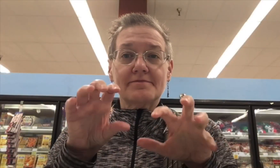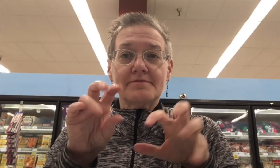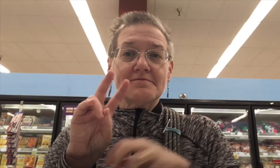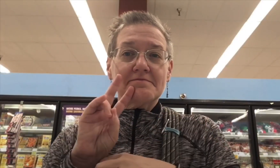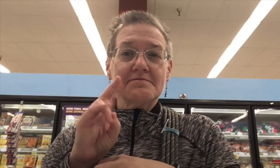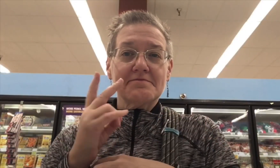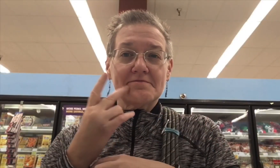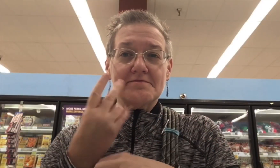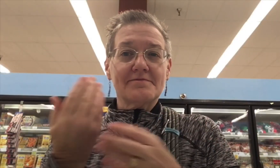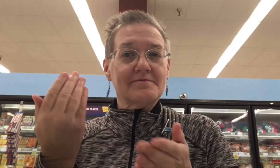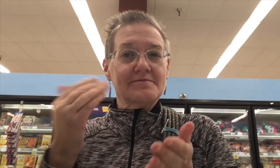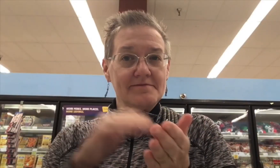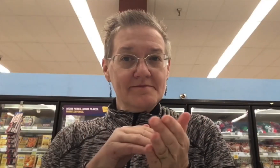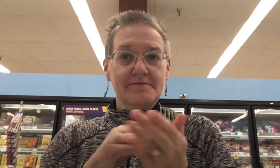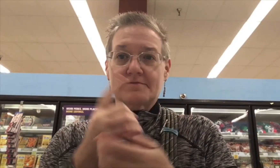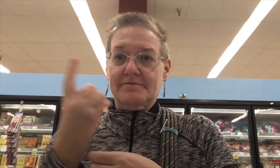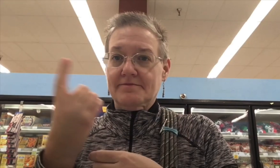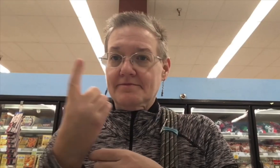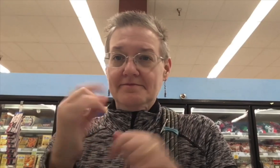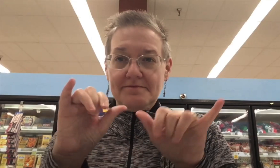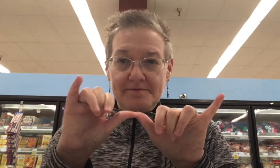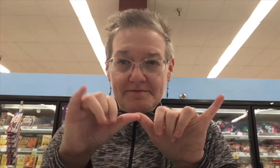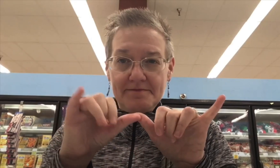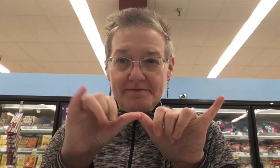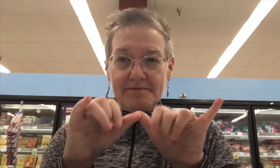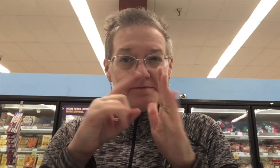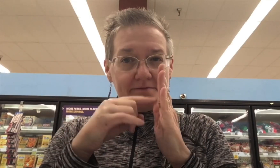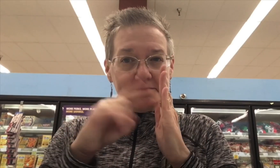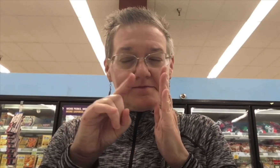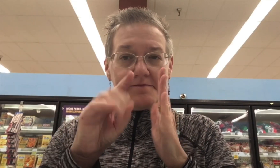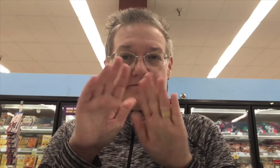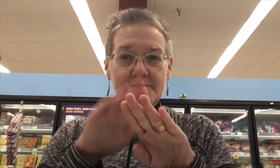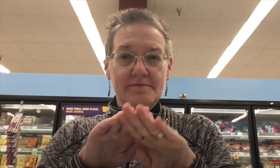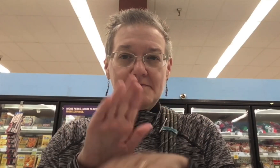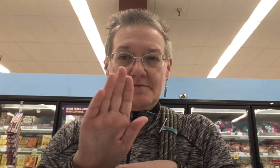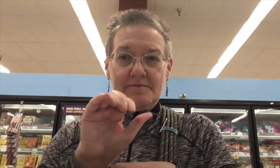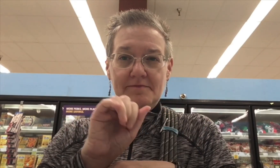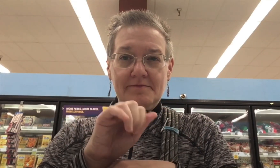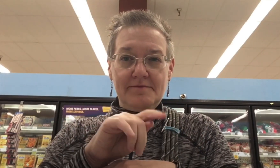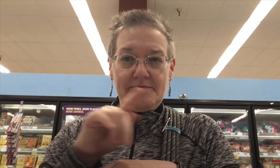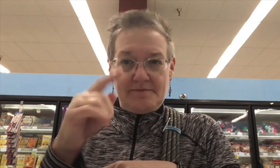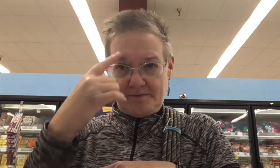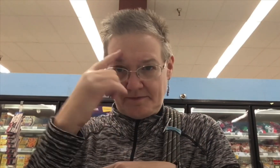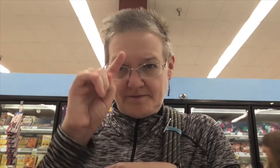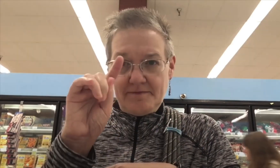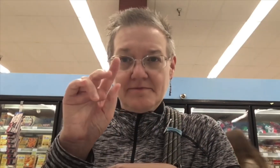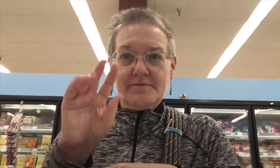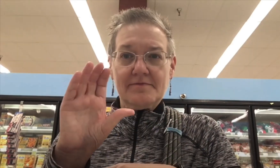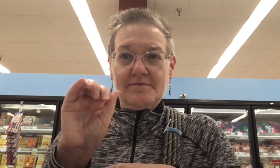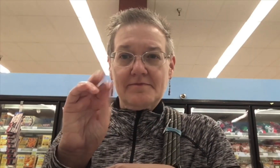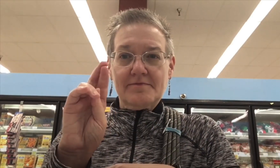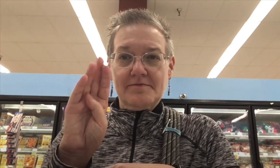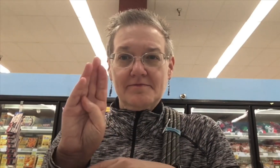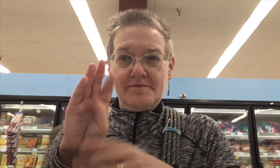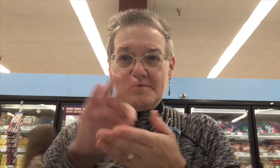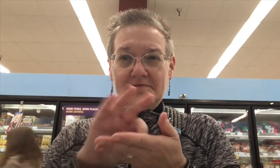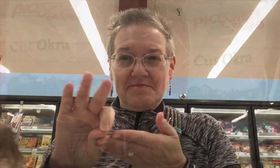Another option is frozen vegetables. Again, always measure and check on your app for the carb count.